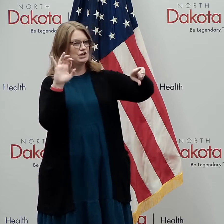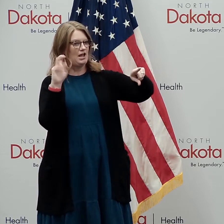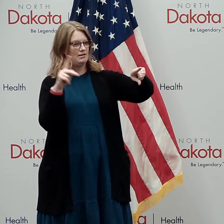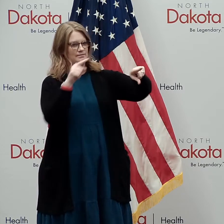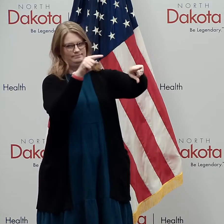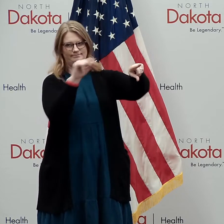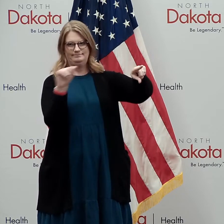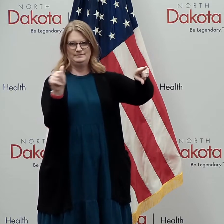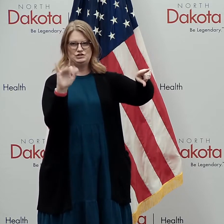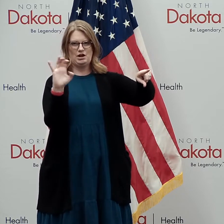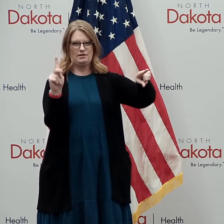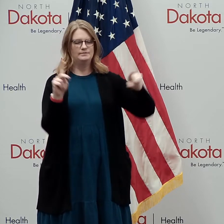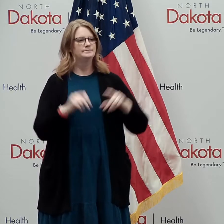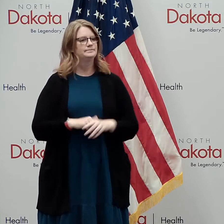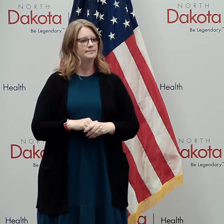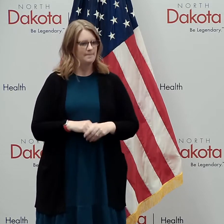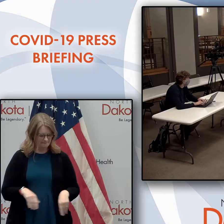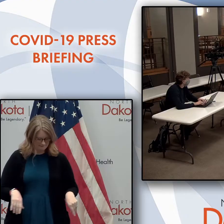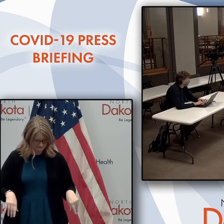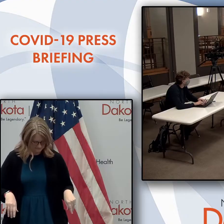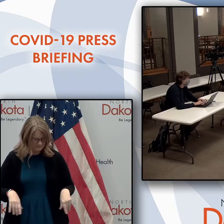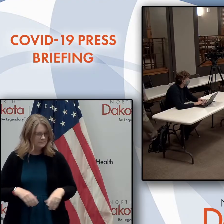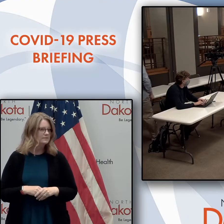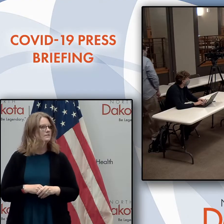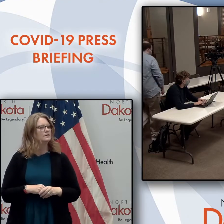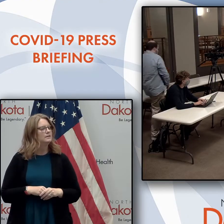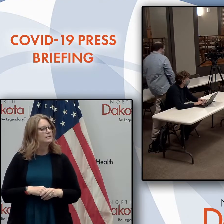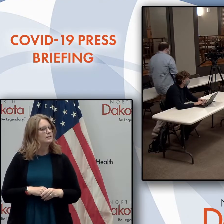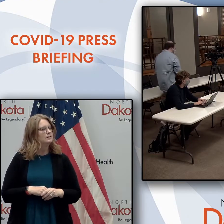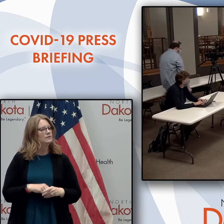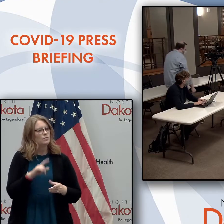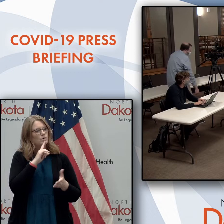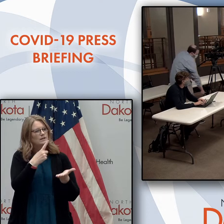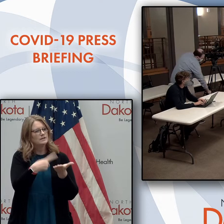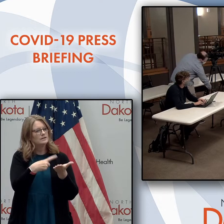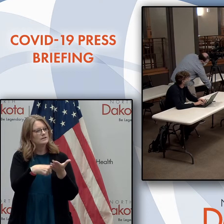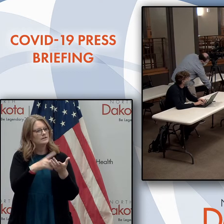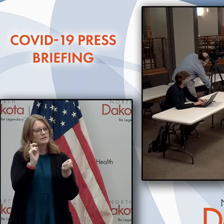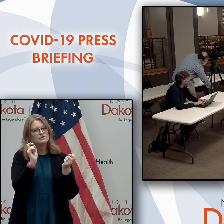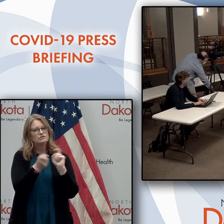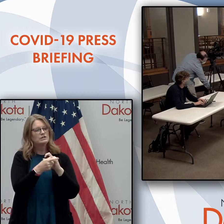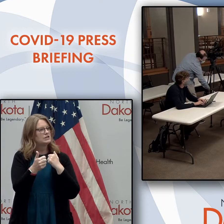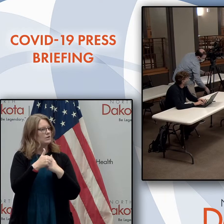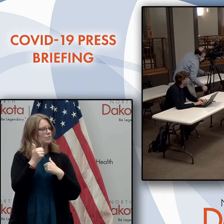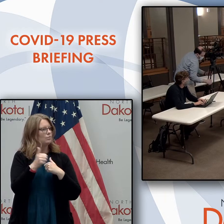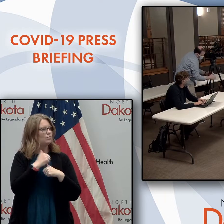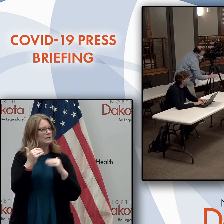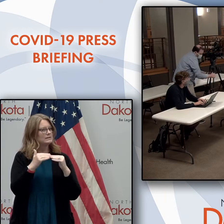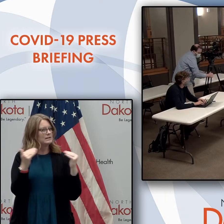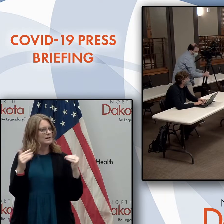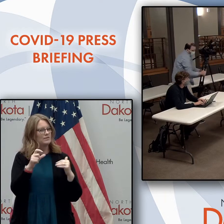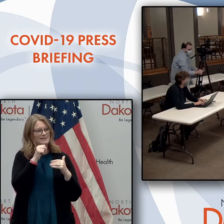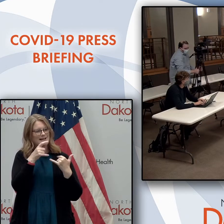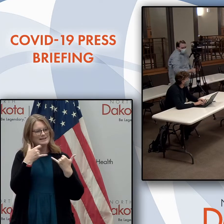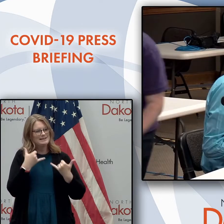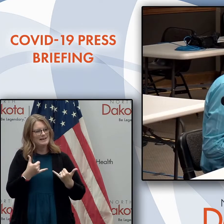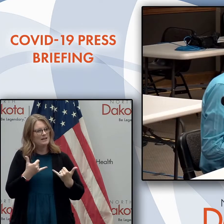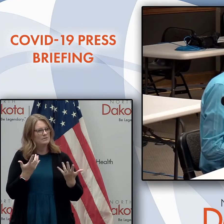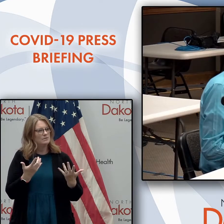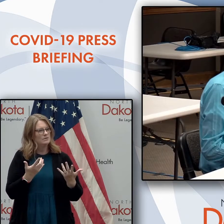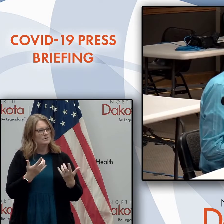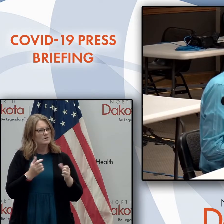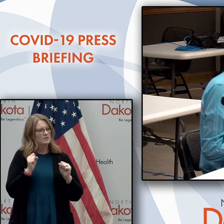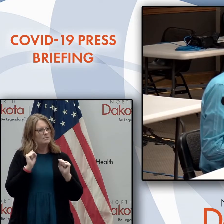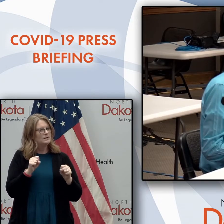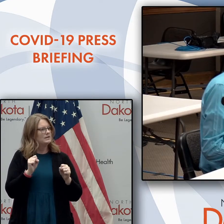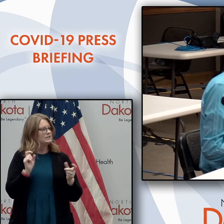so Jack, first question. I'd like to drill down a bit on changing risk levels. You said you're not doing this today, but potential